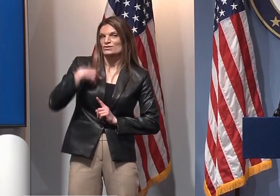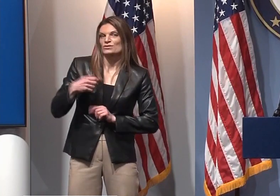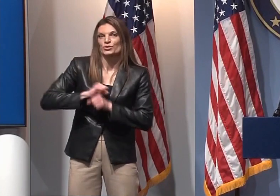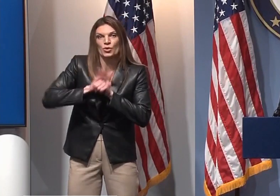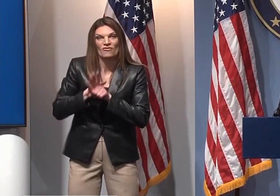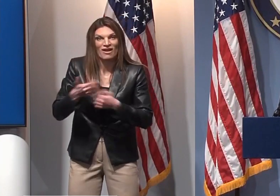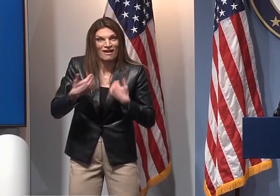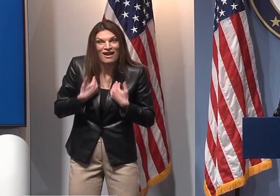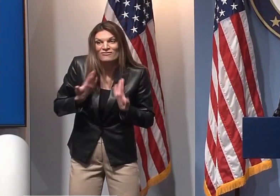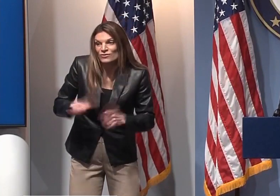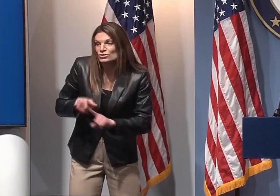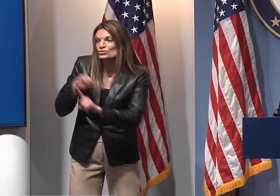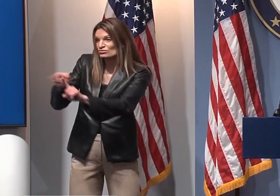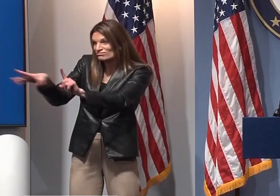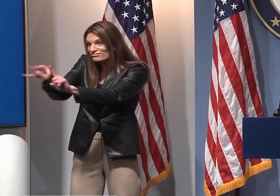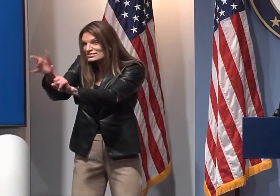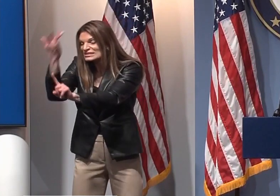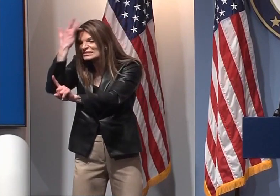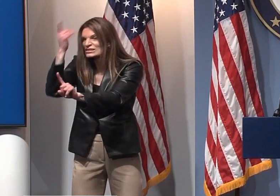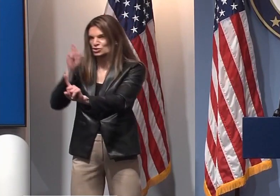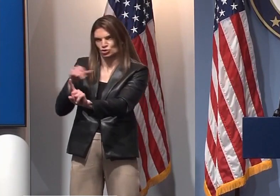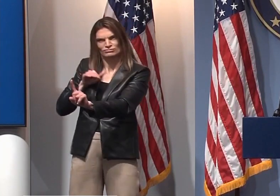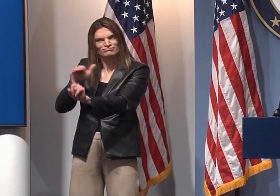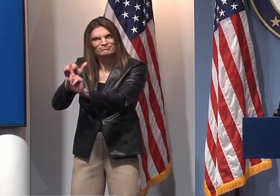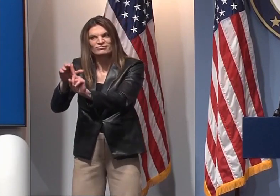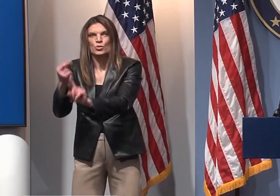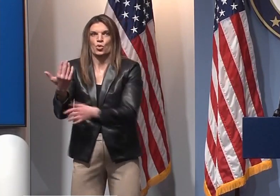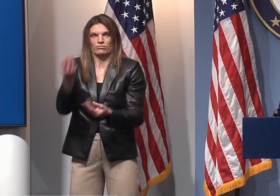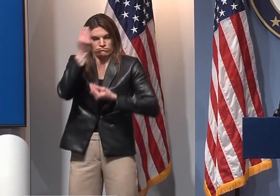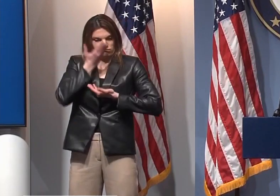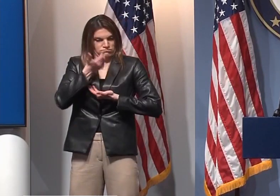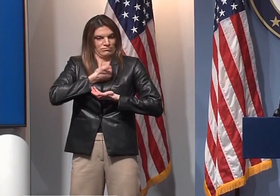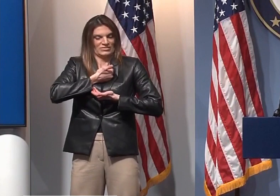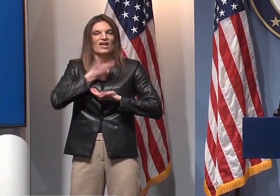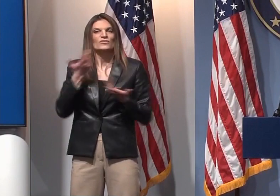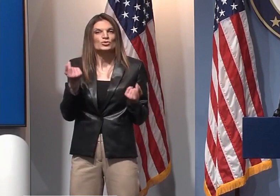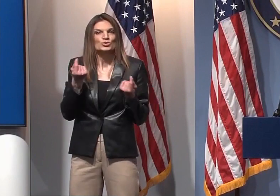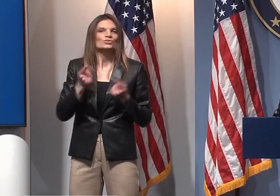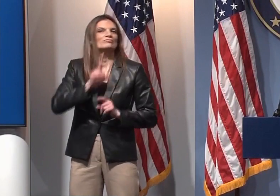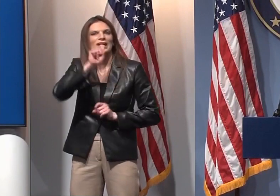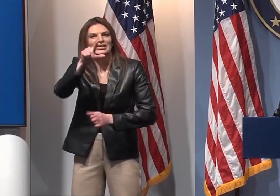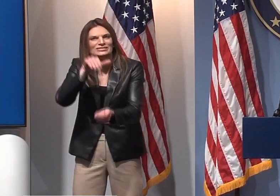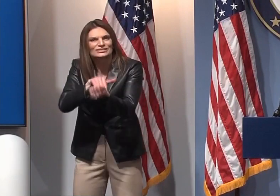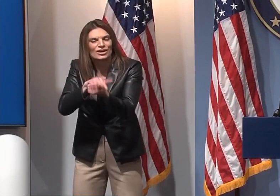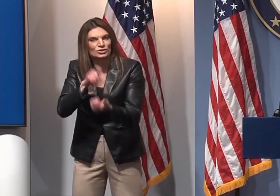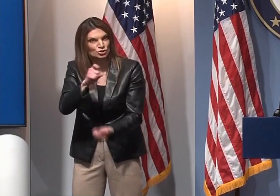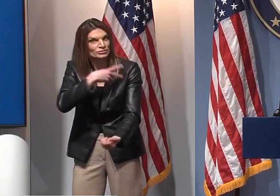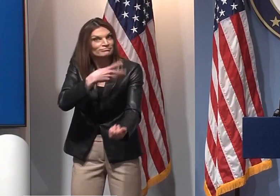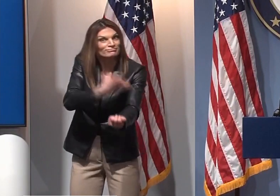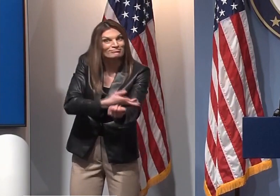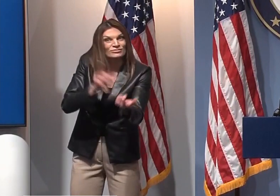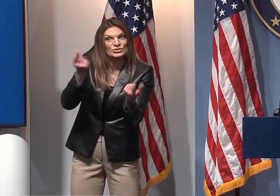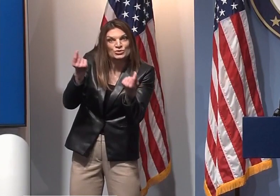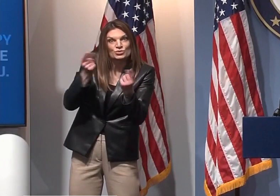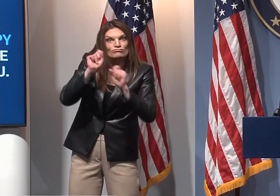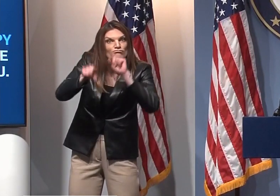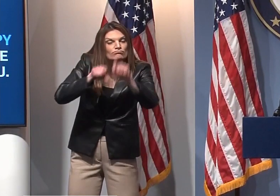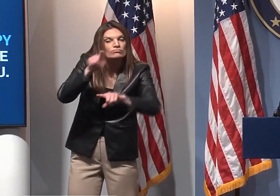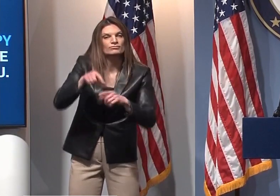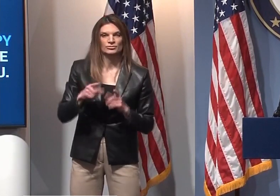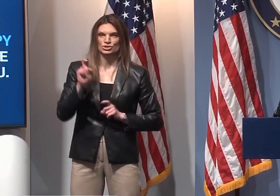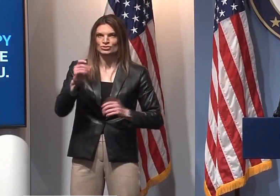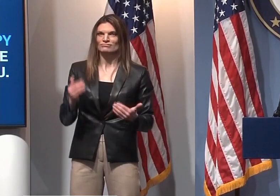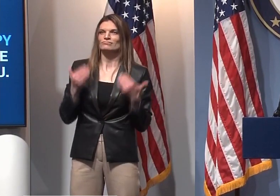conditions, I encourage you to ask your doctor for therapeutic options as quickly as possible. I also encourage you to